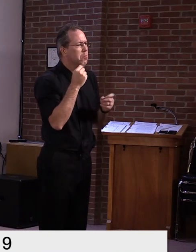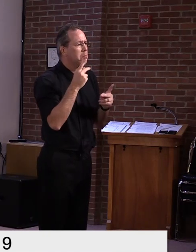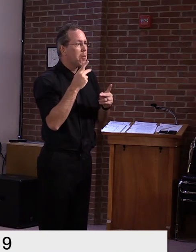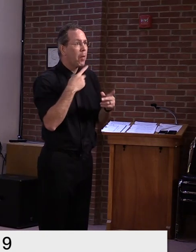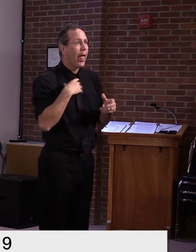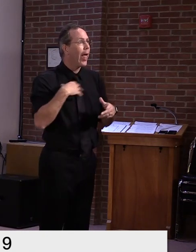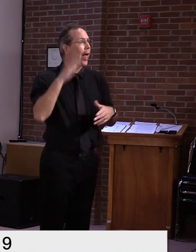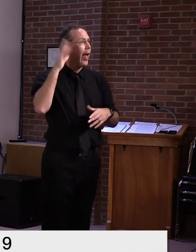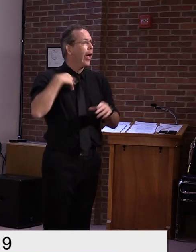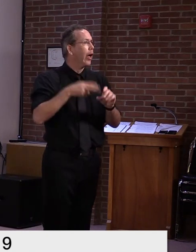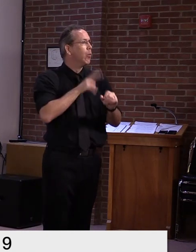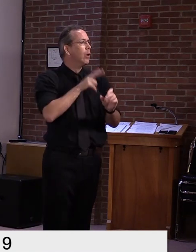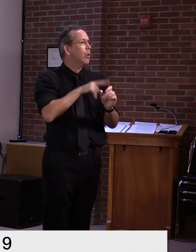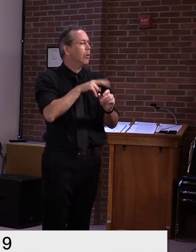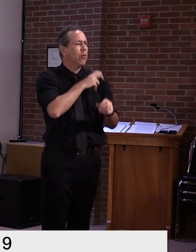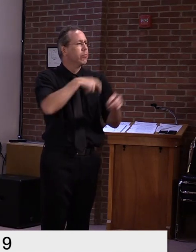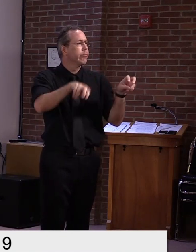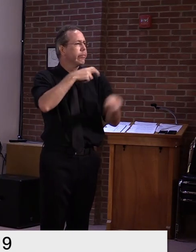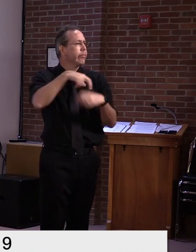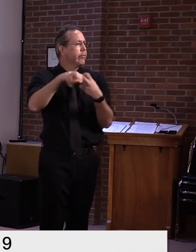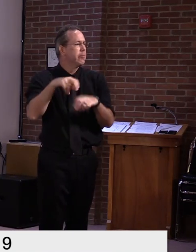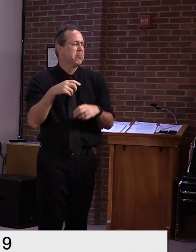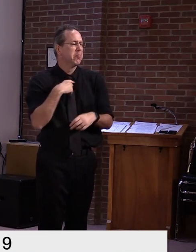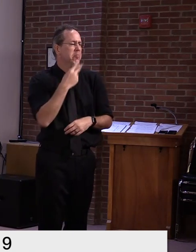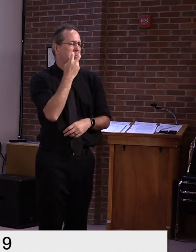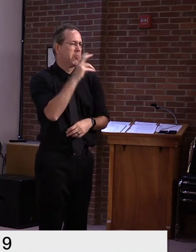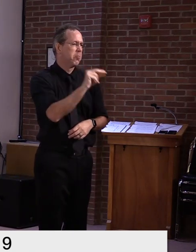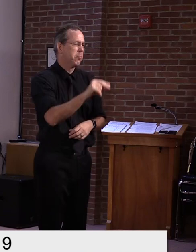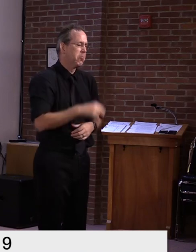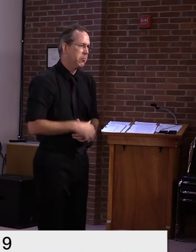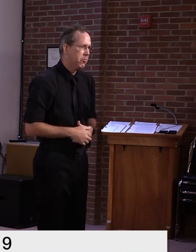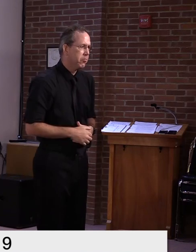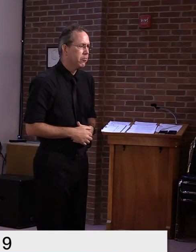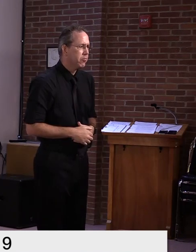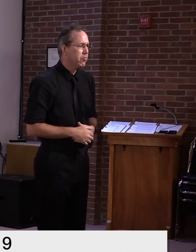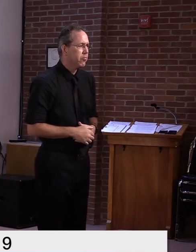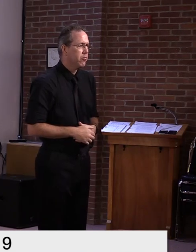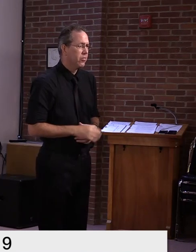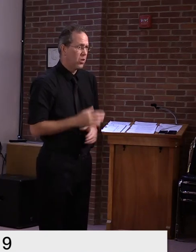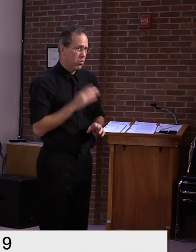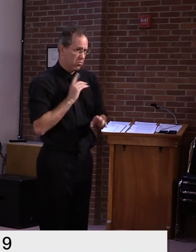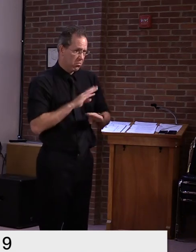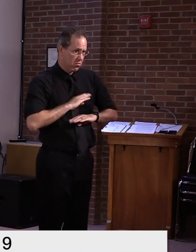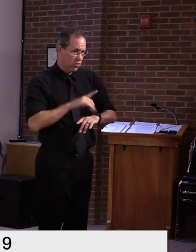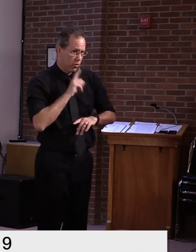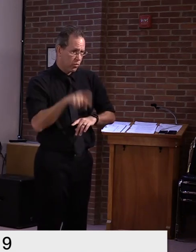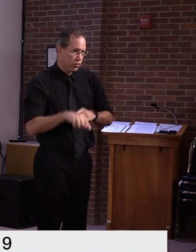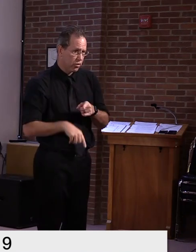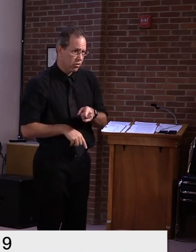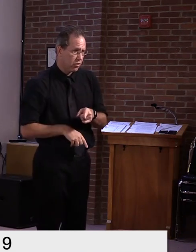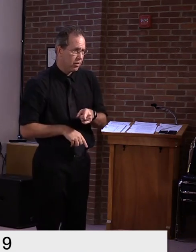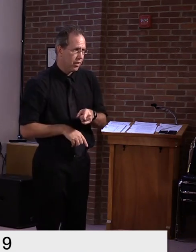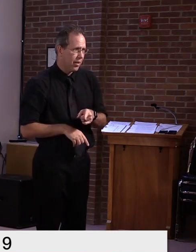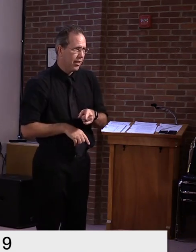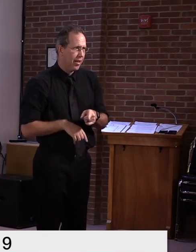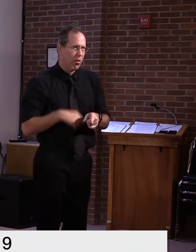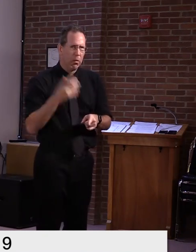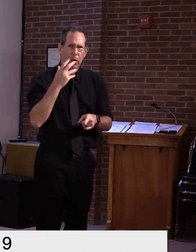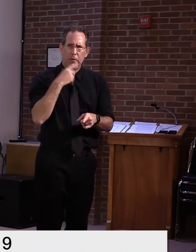to staff another system as we move forward. Hope I answered all your questions. I certainly took enough time.